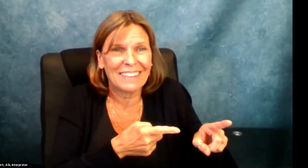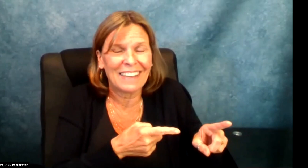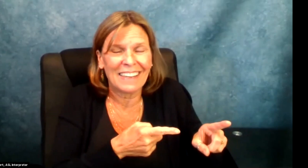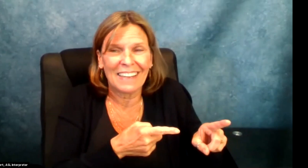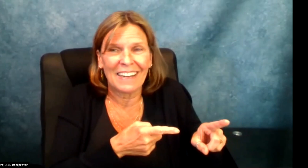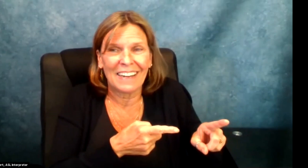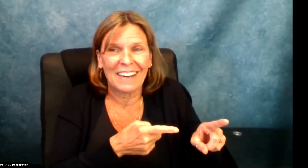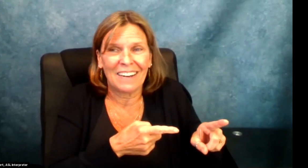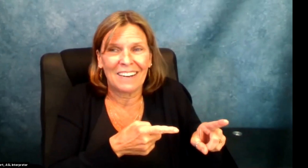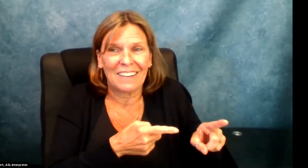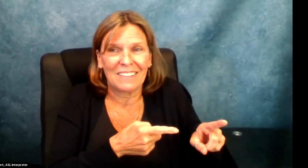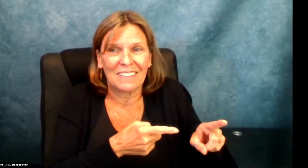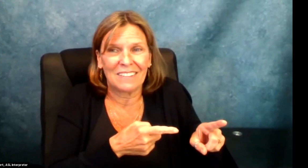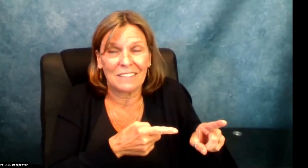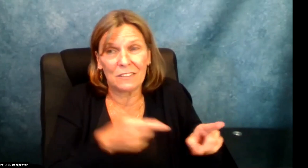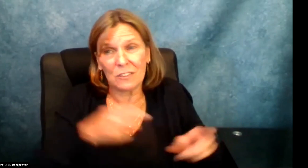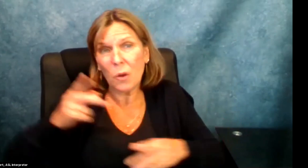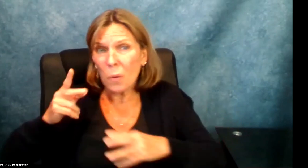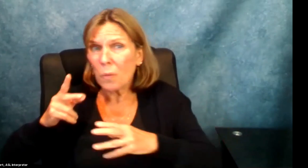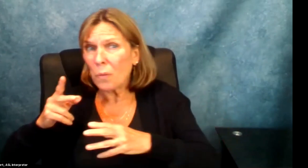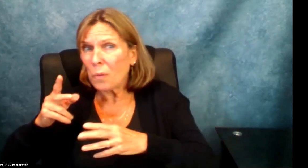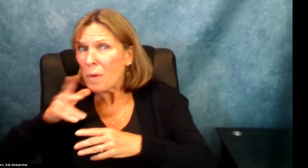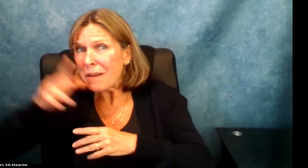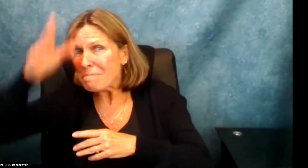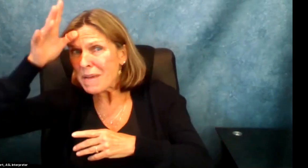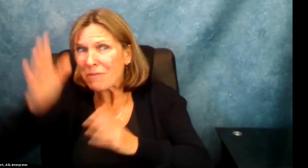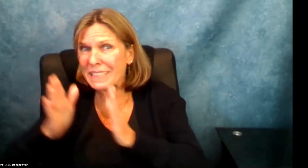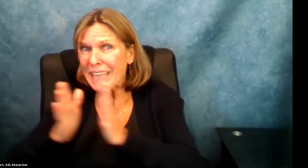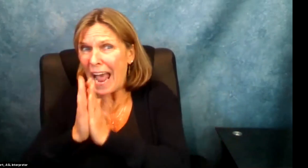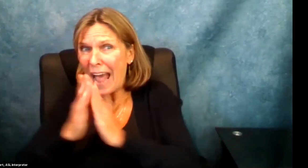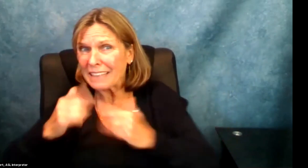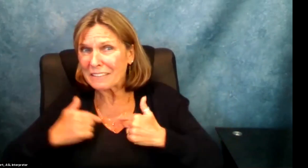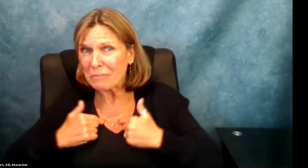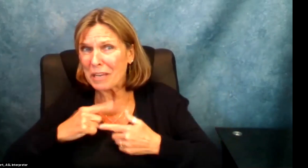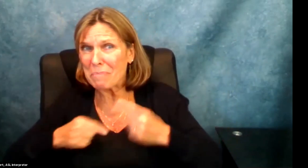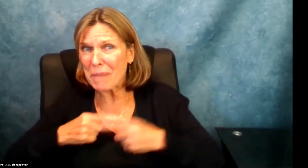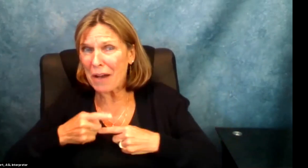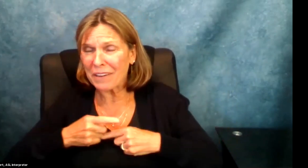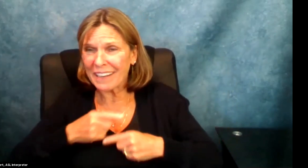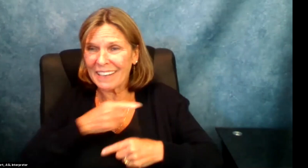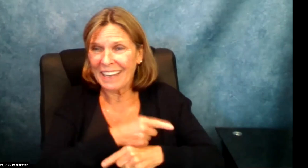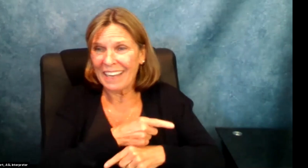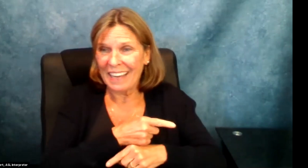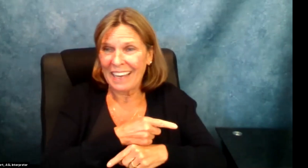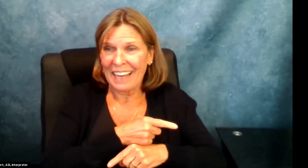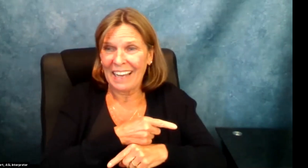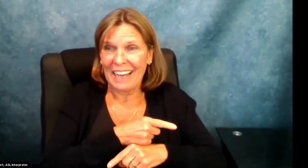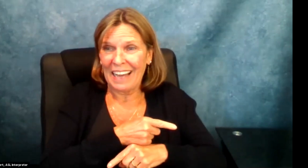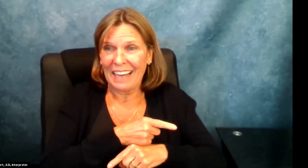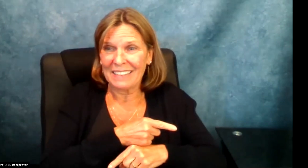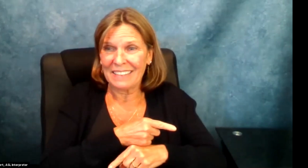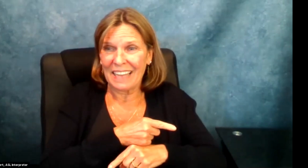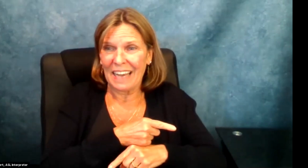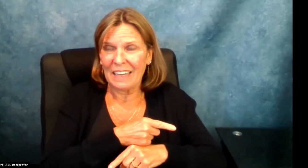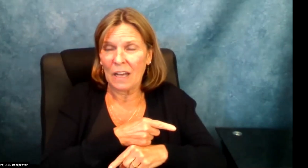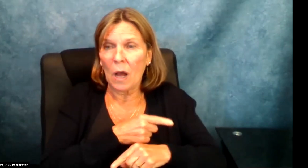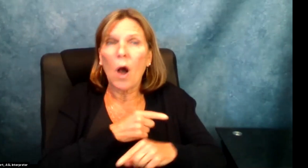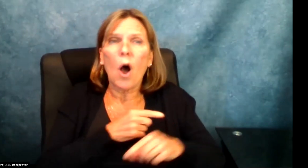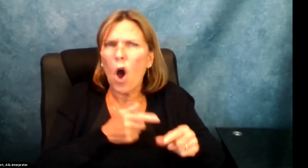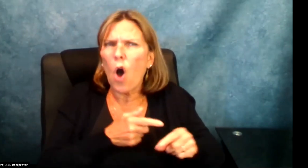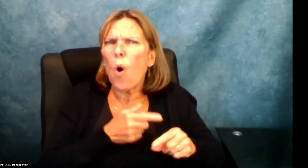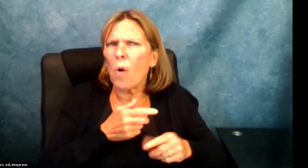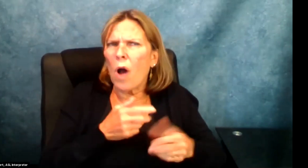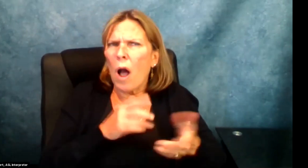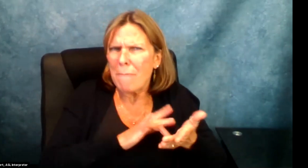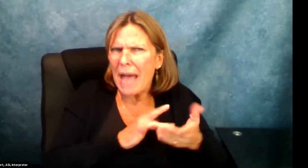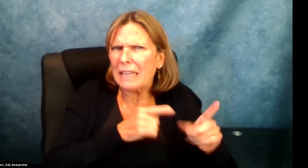And so, you know, when parents ask me about it, it's like, we have some data, but not a ton, but this is something that lots and lots and lots of people